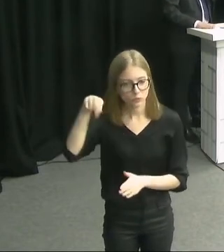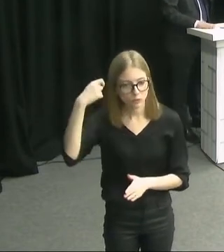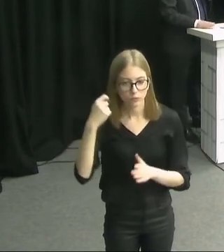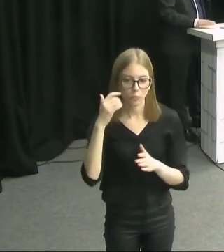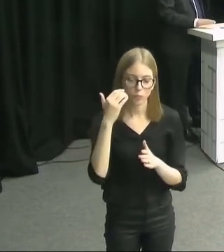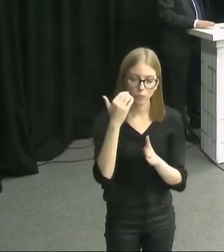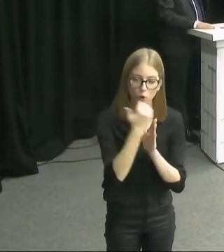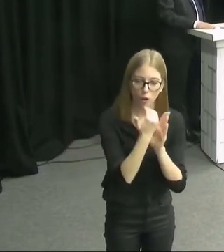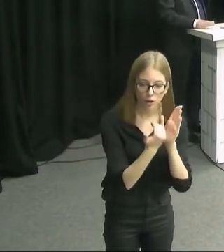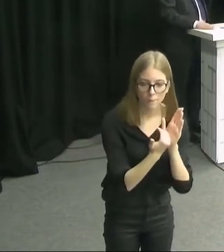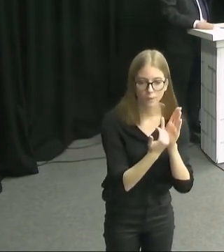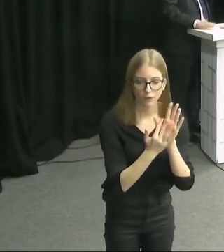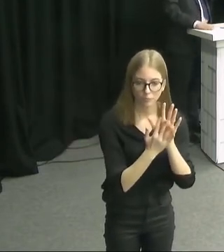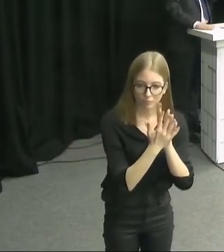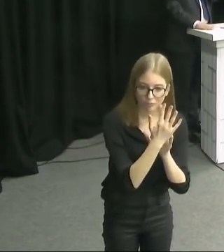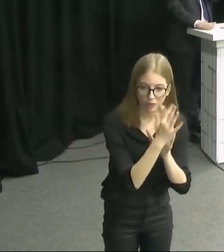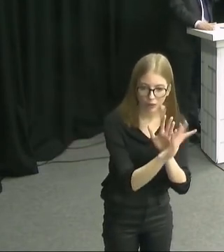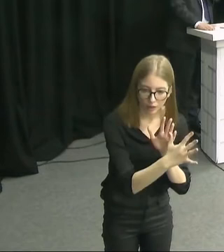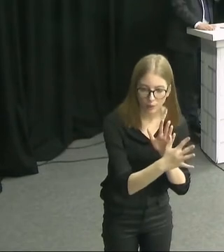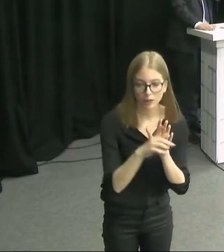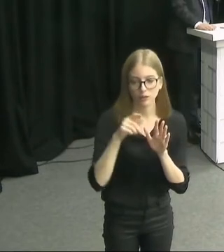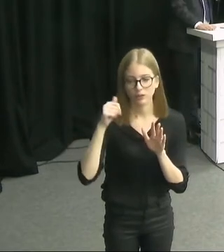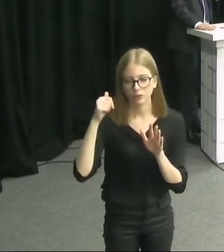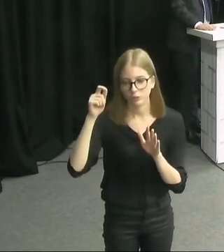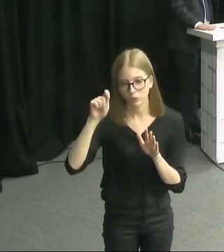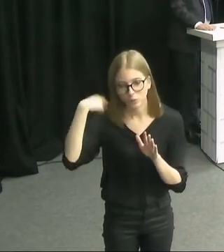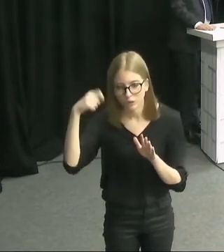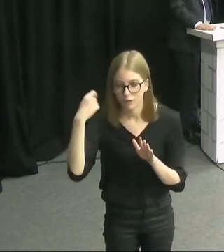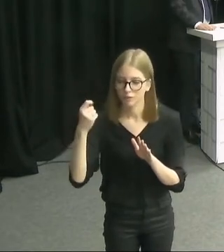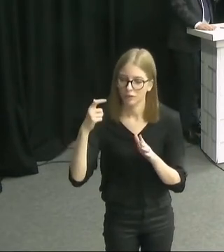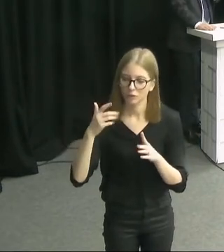association, and we have, well, succeeded in this aim.